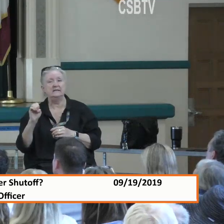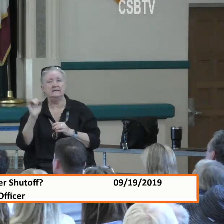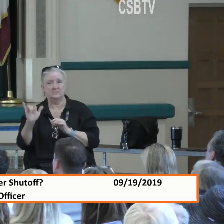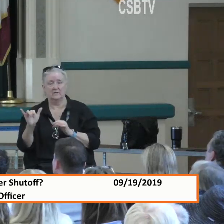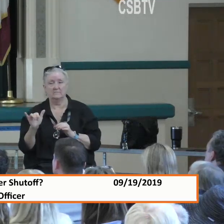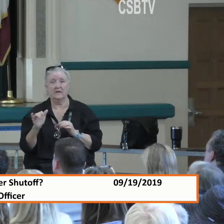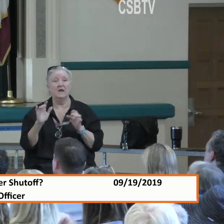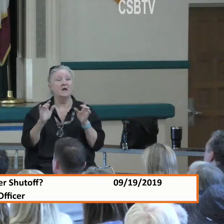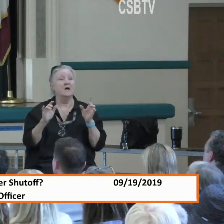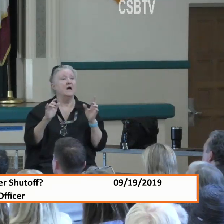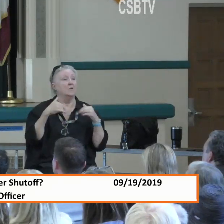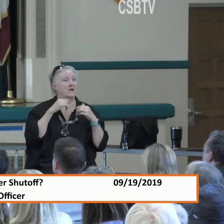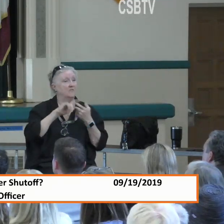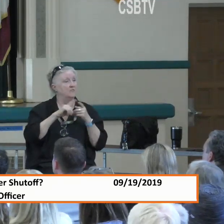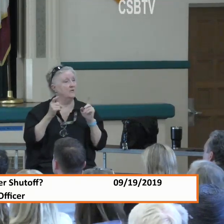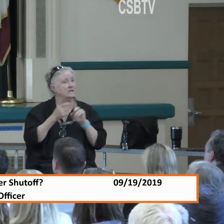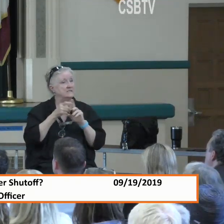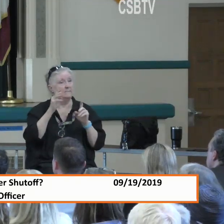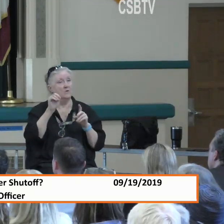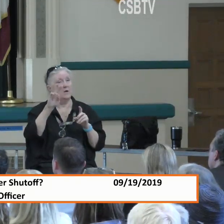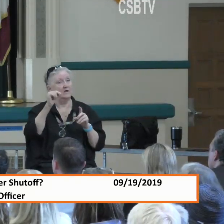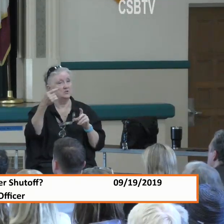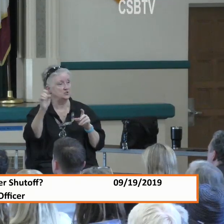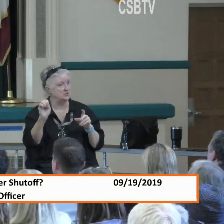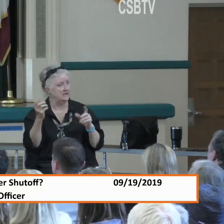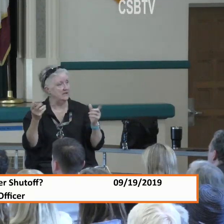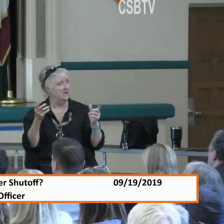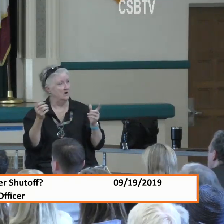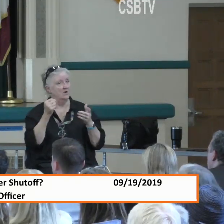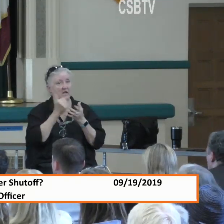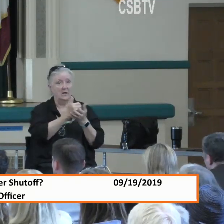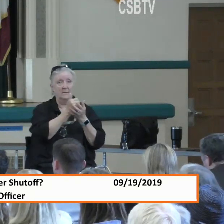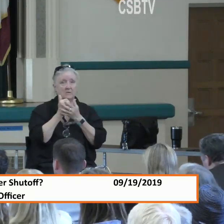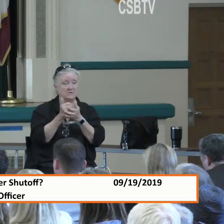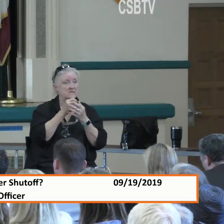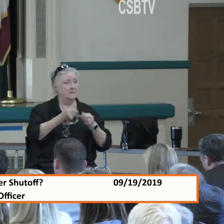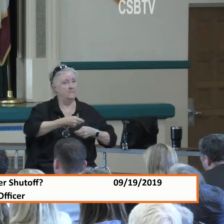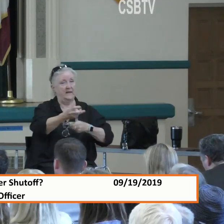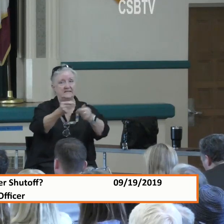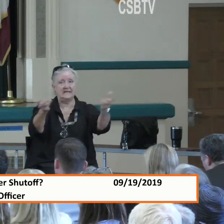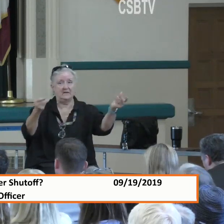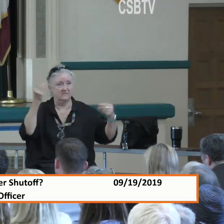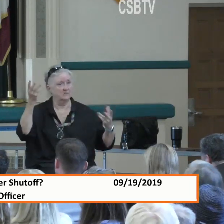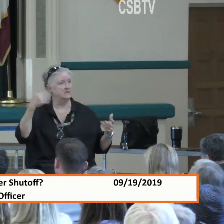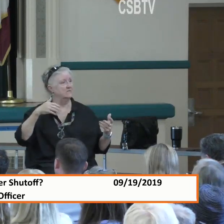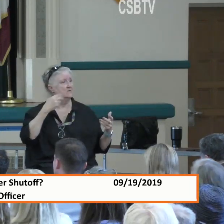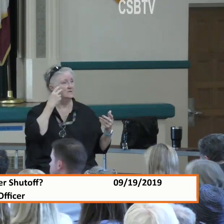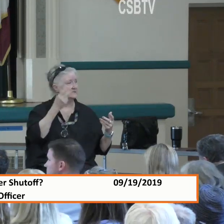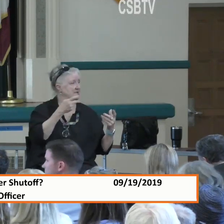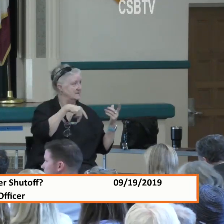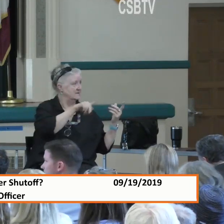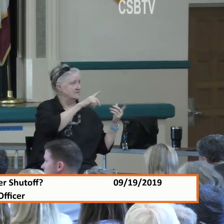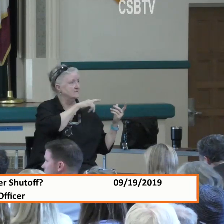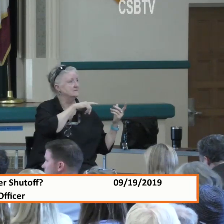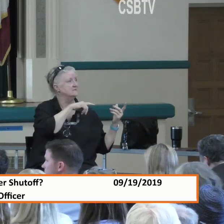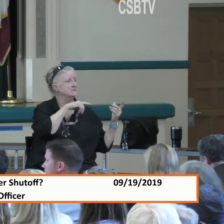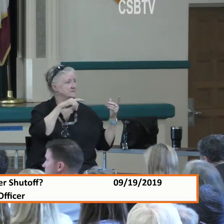addition to that, we have our friends at Mirage here tonight helping us out with passing out information. If you haven't seen them, please do